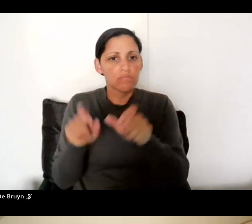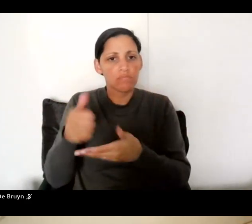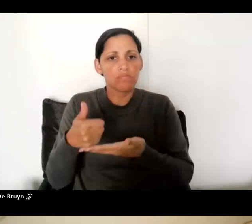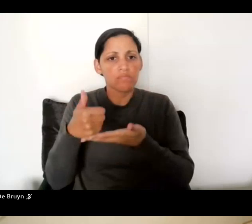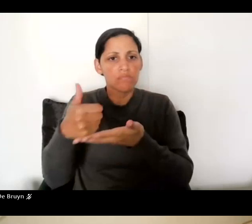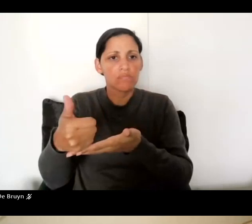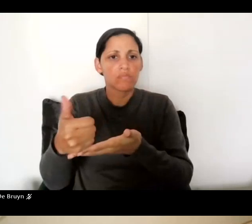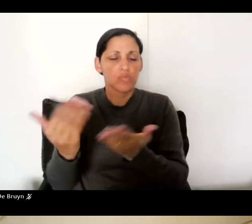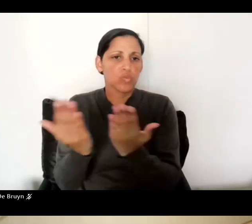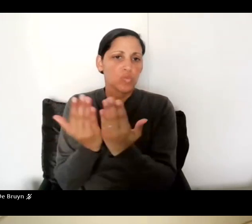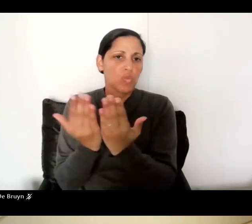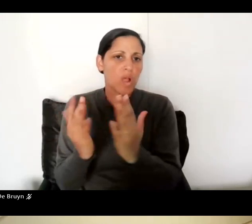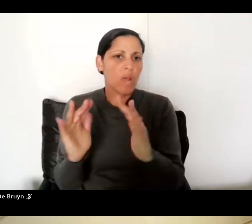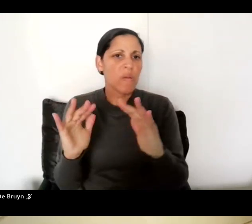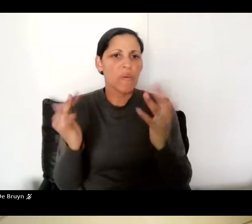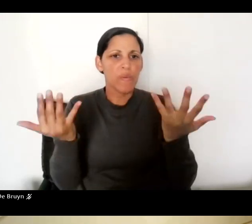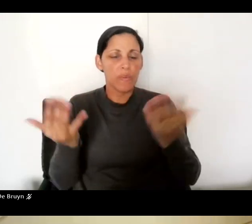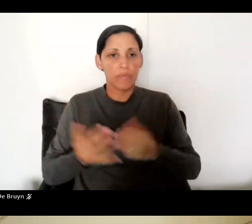Yeah.